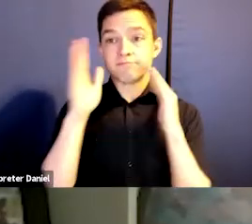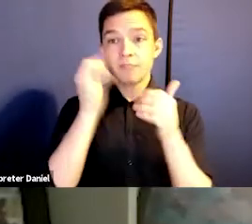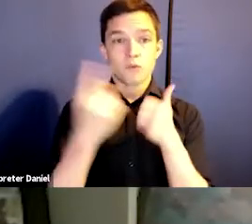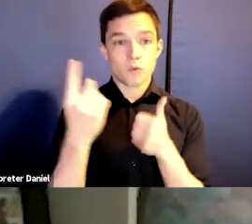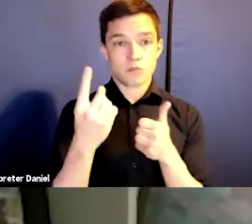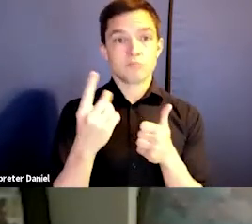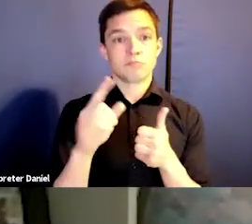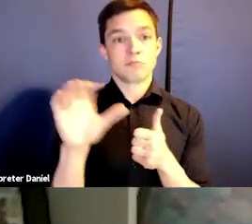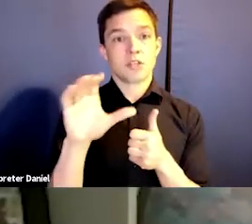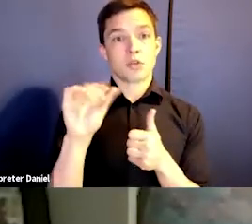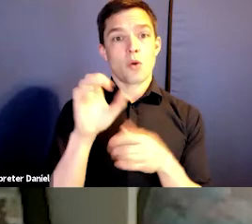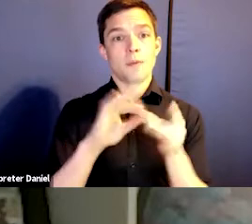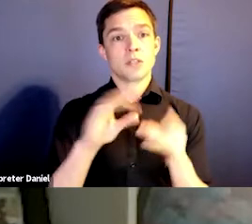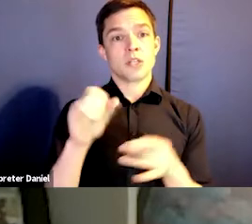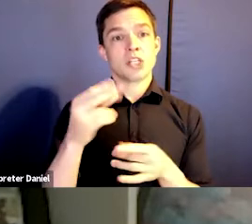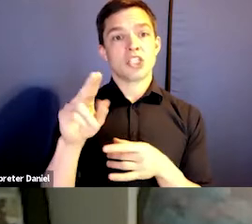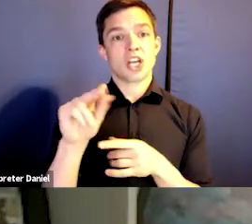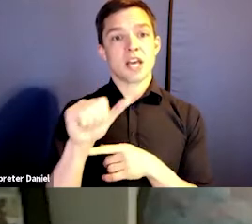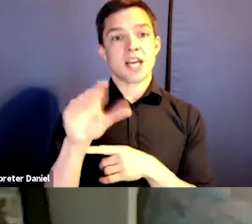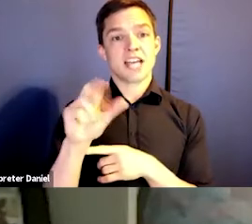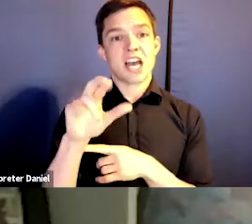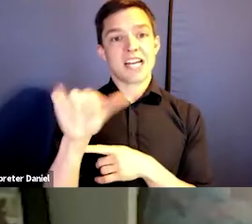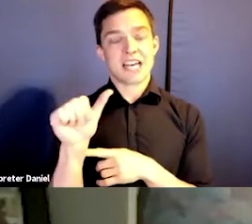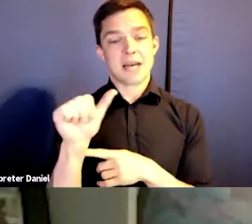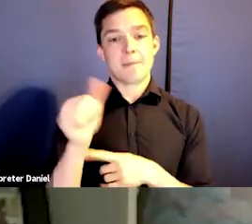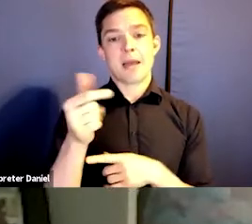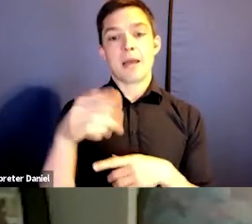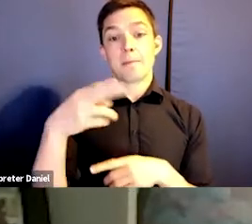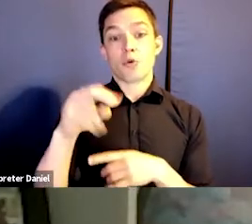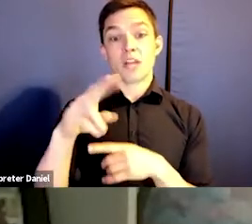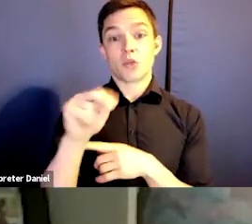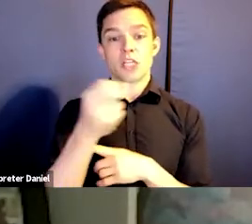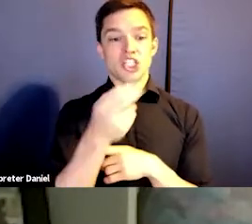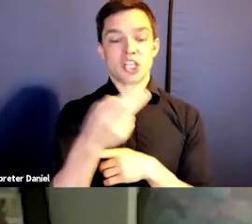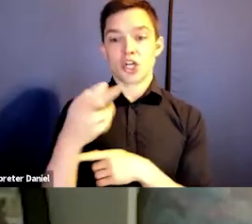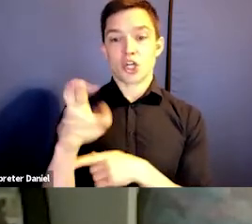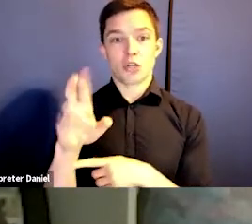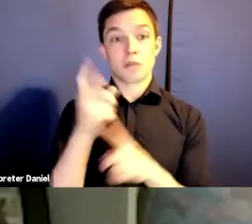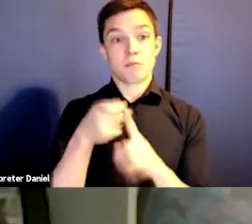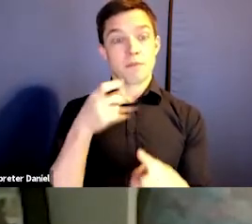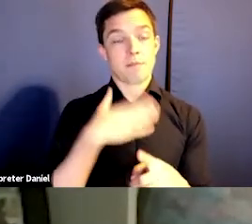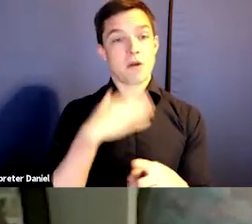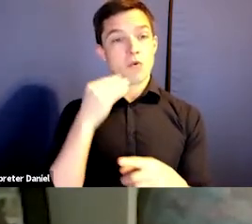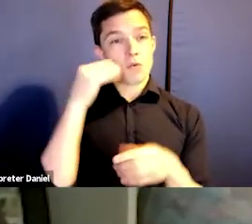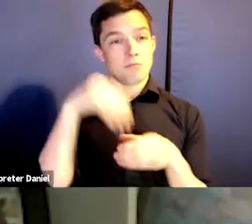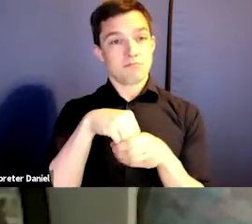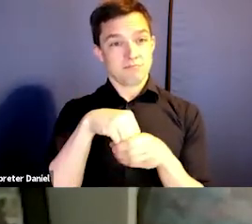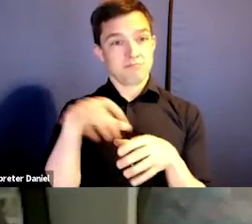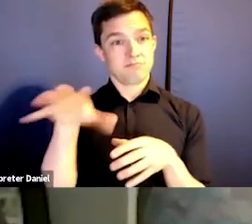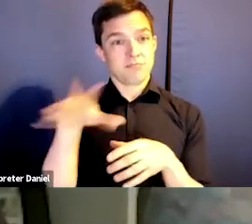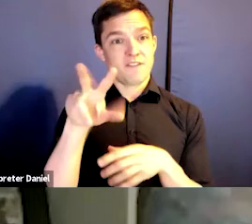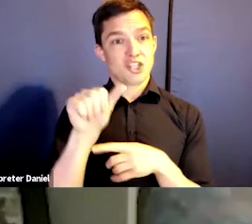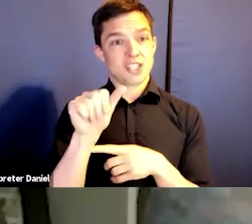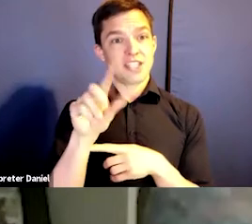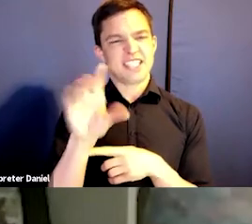As Cole mentioned, my name is Shauna Karia, and my gender pronouns are she, her, coming to you from my home in the Virginia,